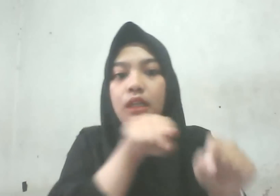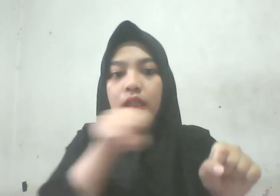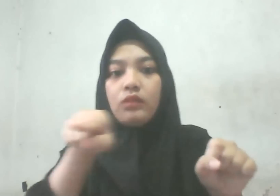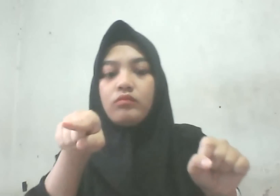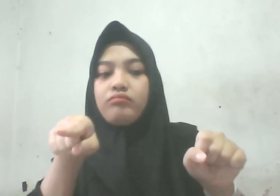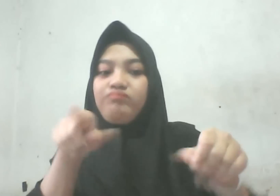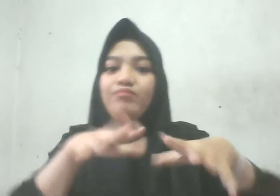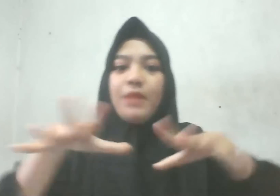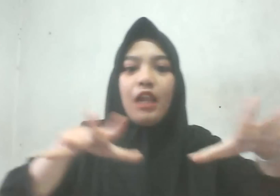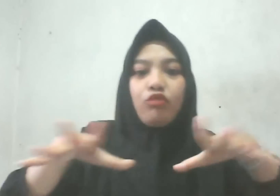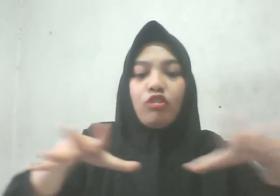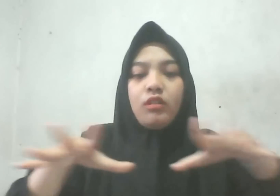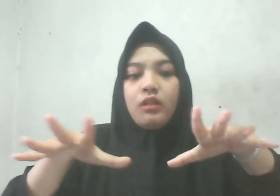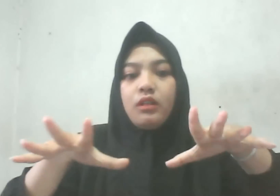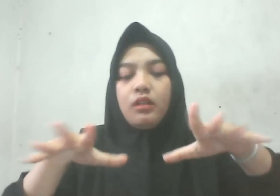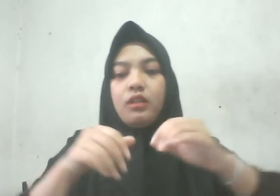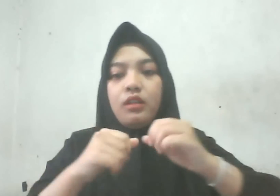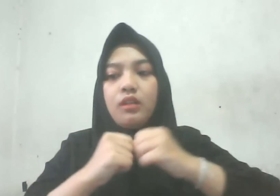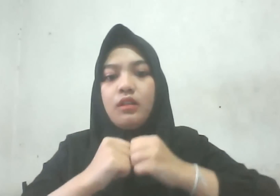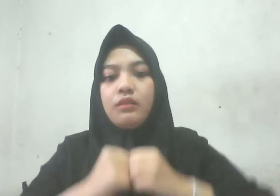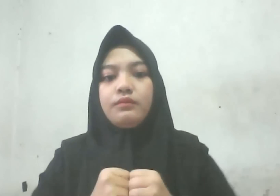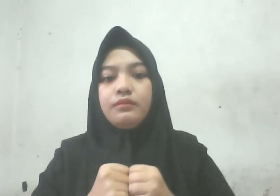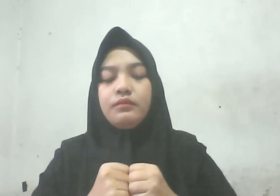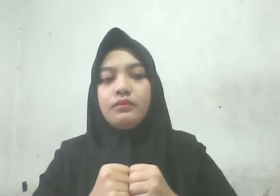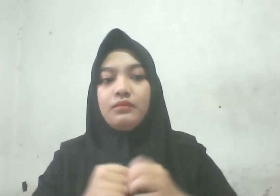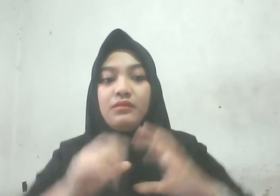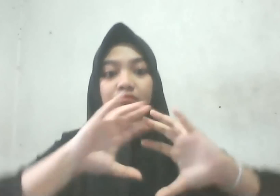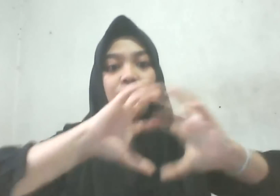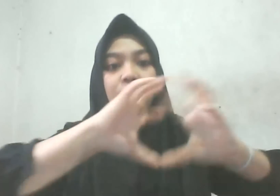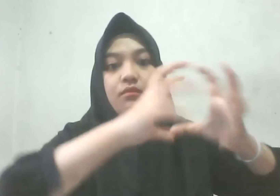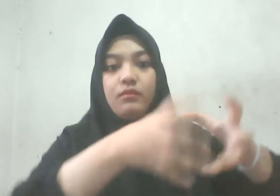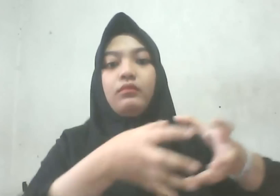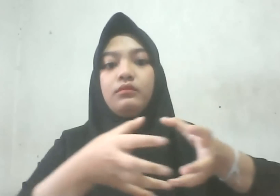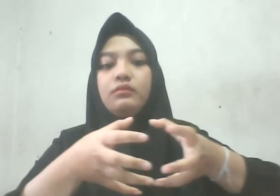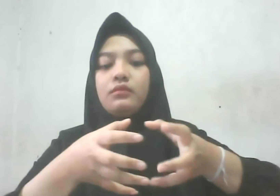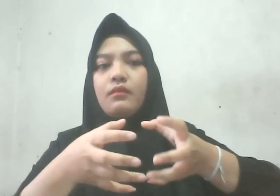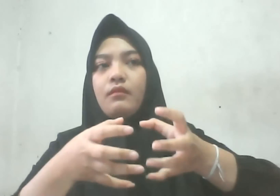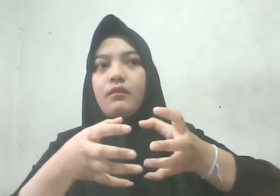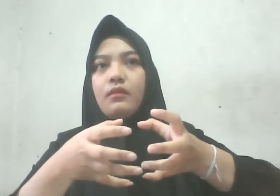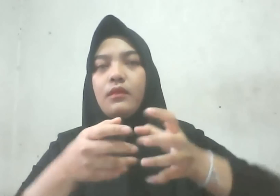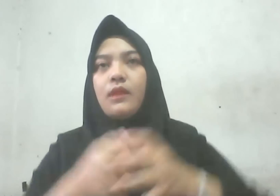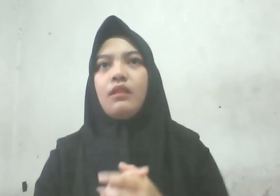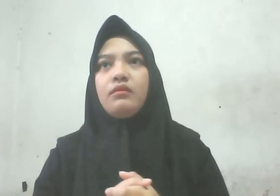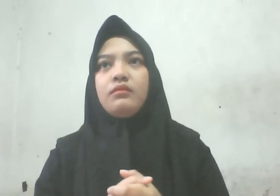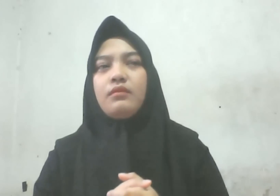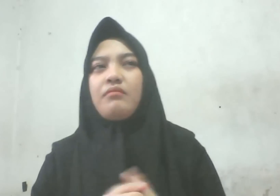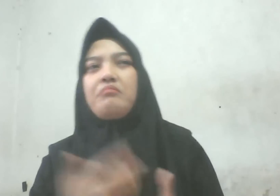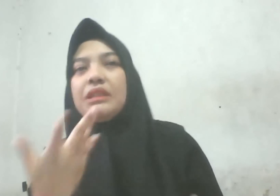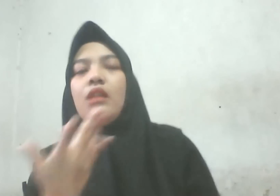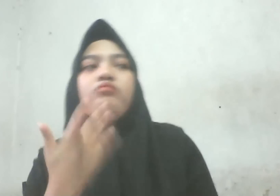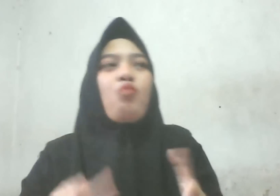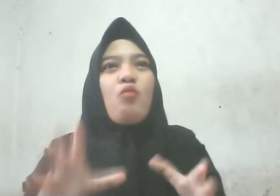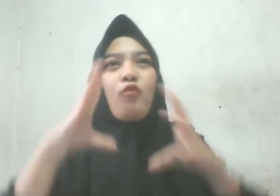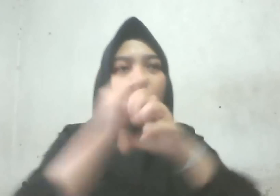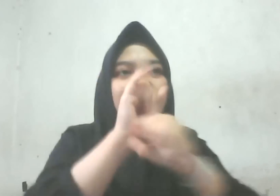organize their worlds, they do so without thinking about disabled